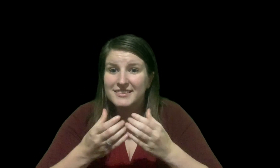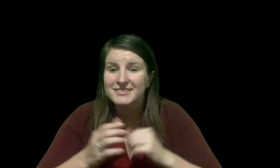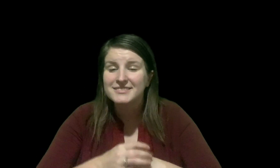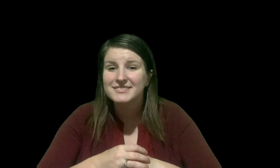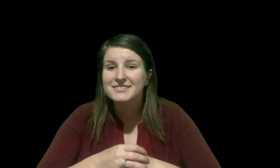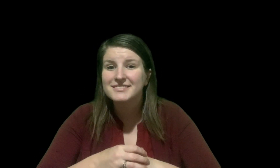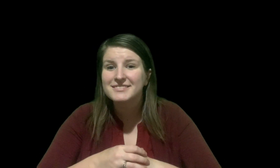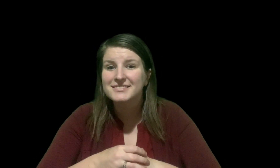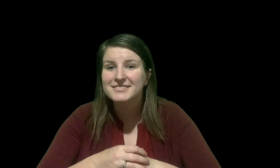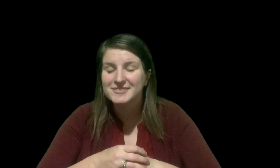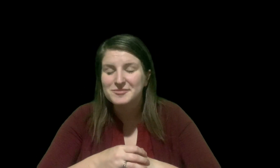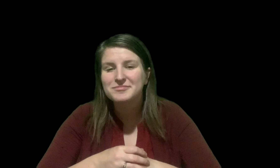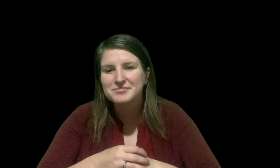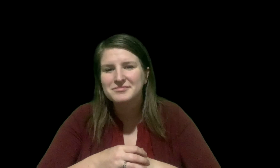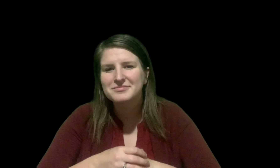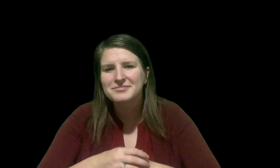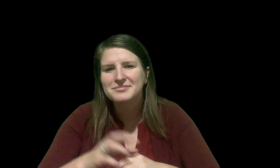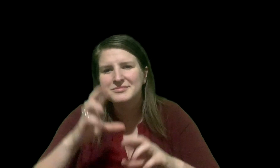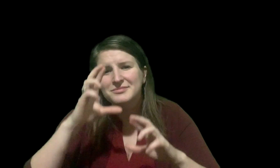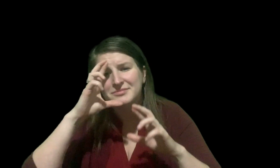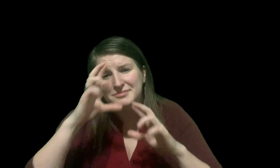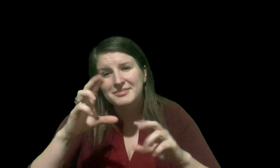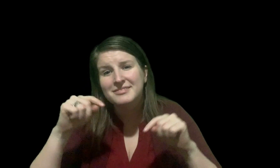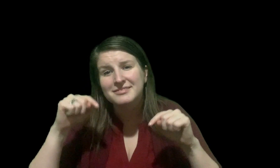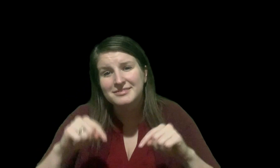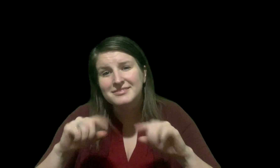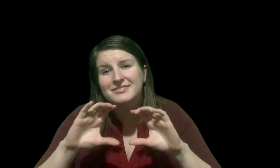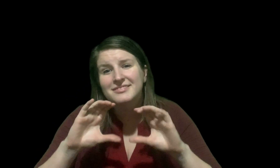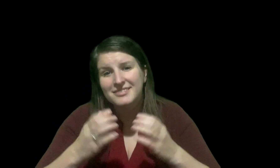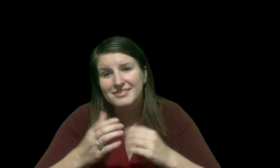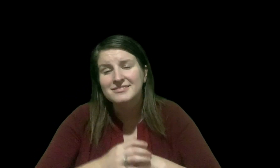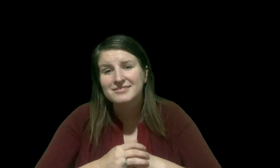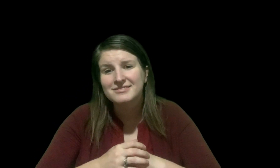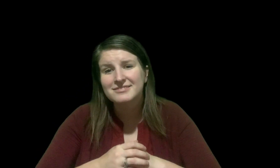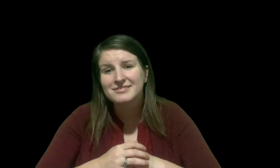You decided to take this class, so respect this class,